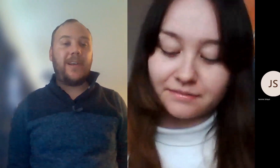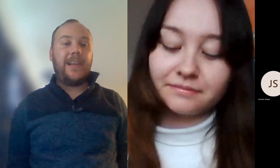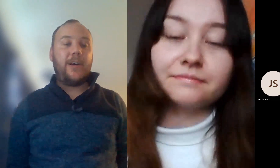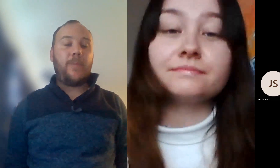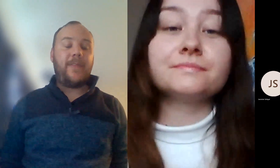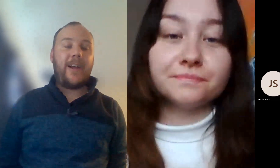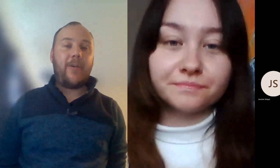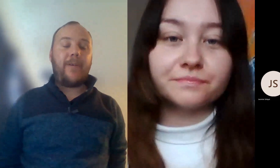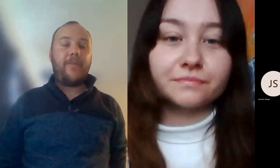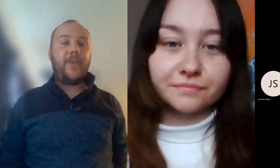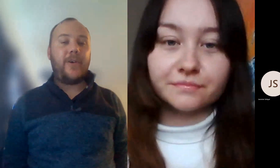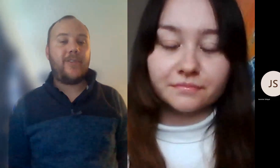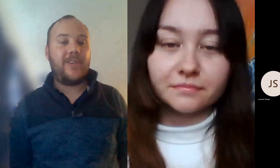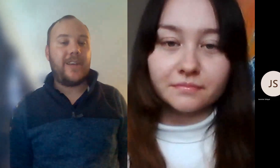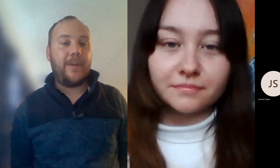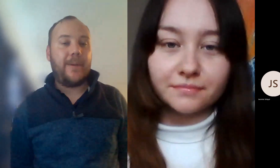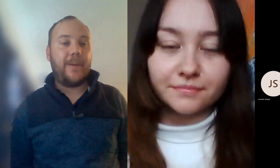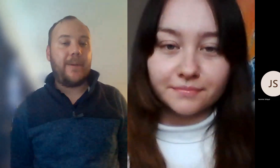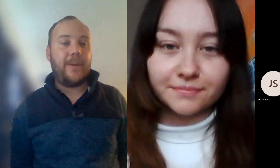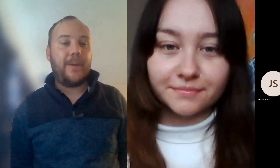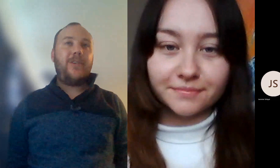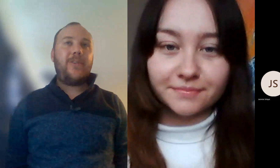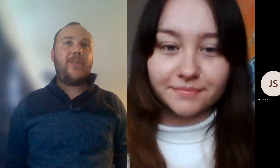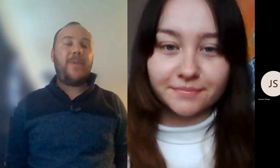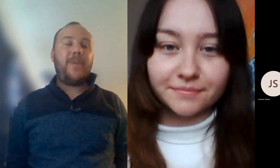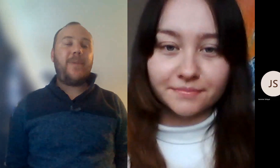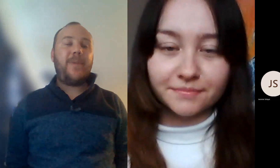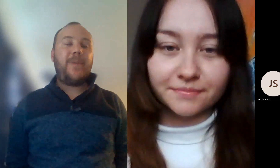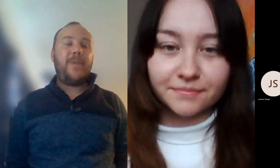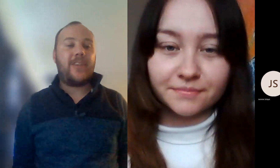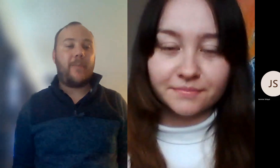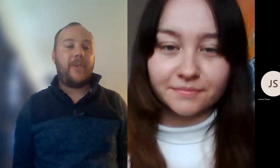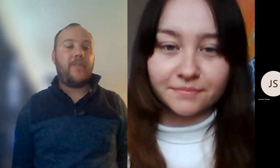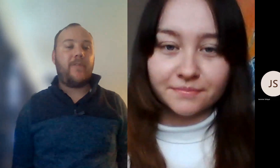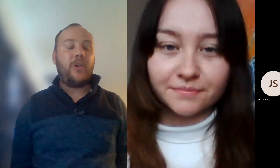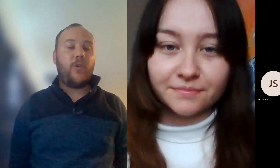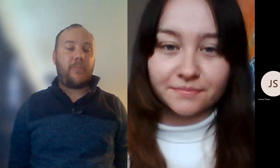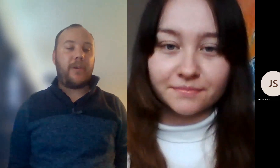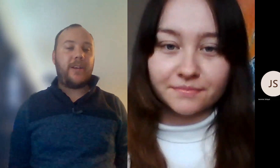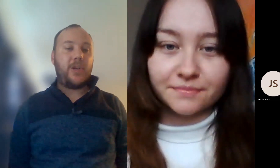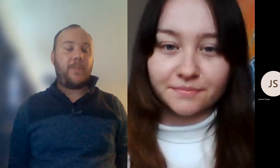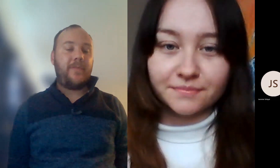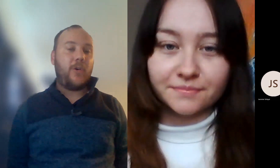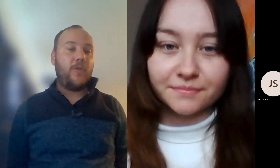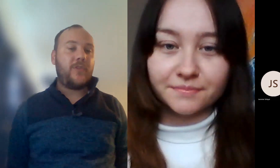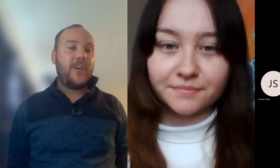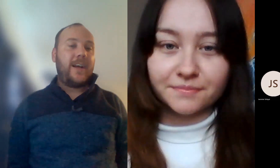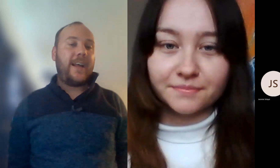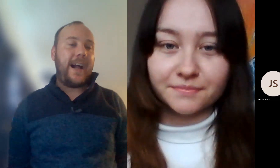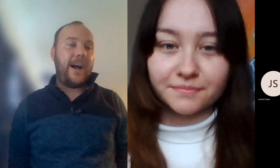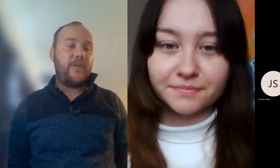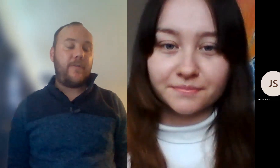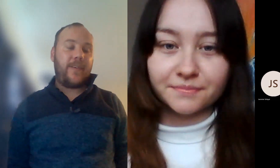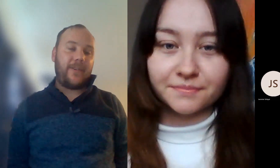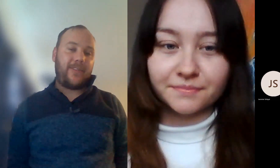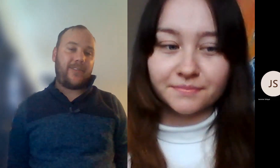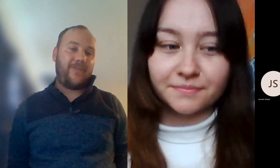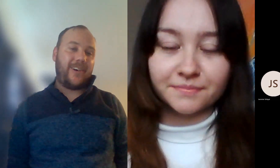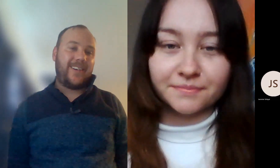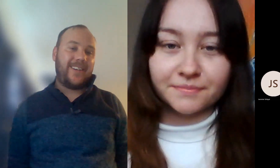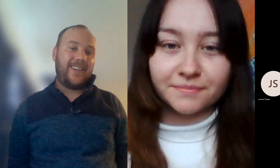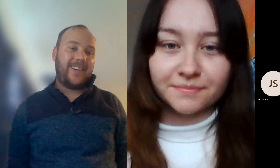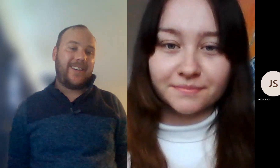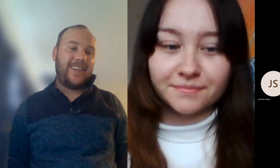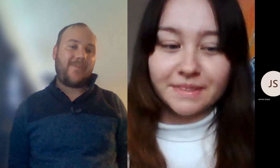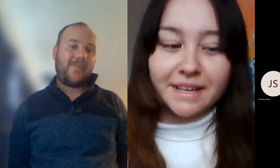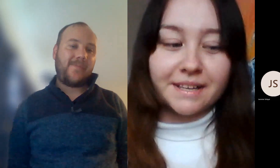So Jasmine spoke a little bit there about first steps. So can you give me a little bit of a summary of what your apprenticeship involves and how you found